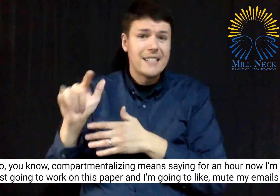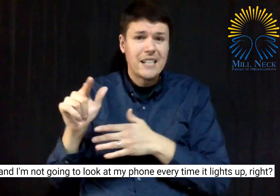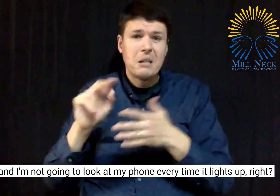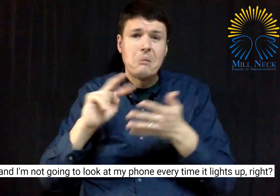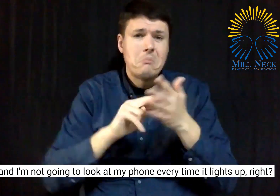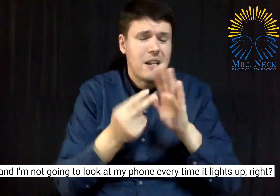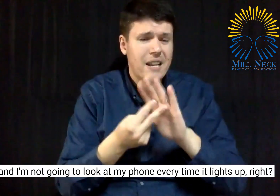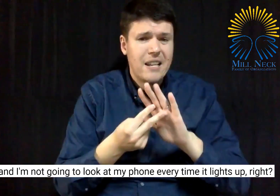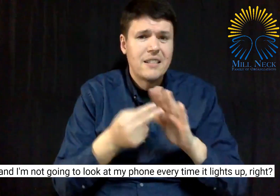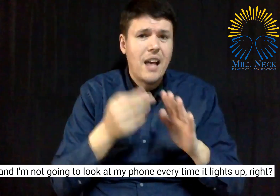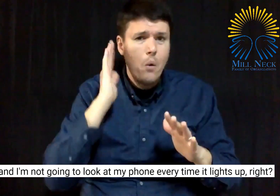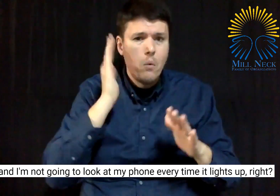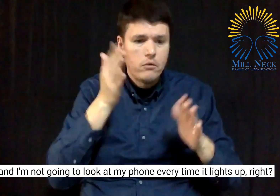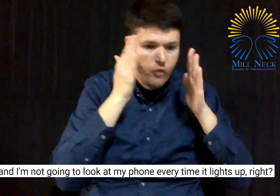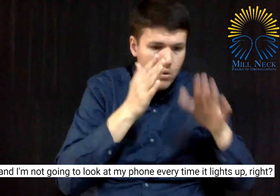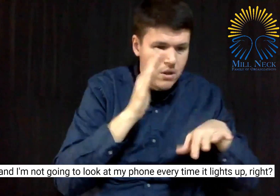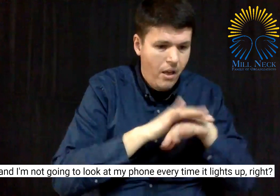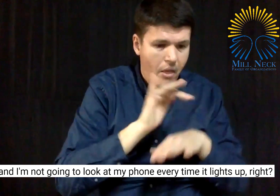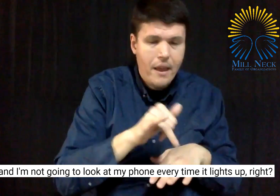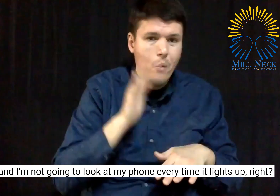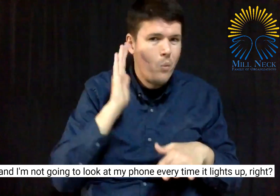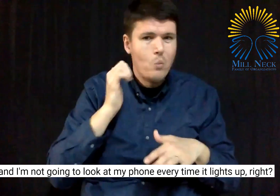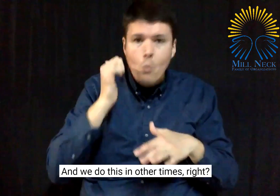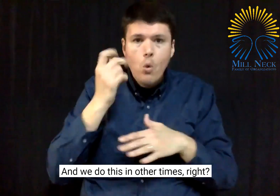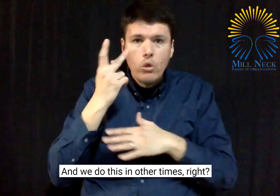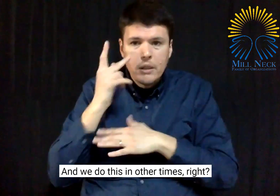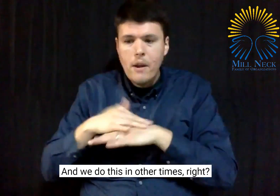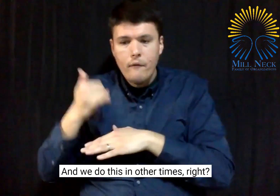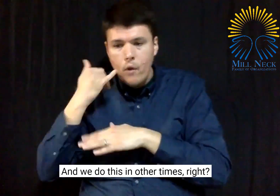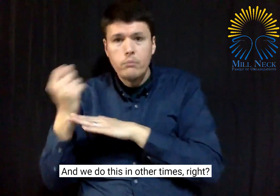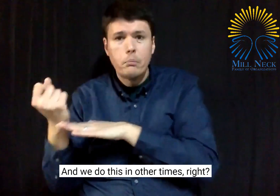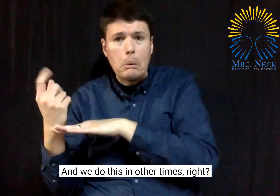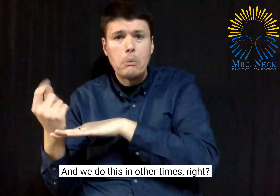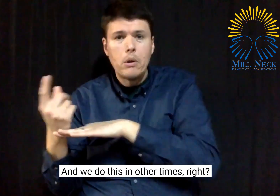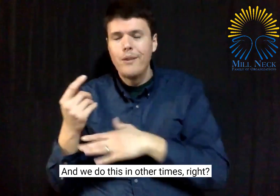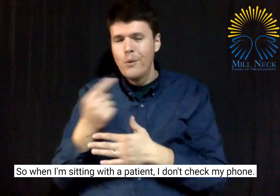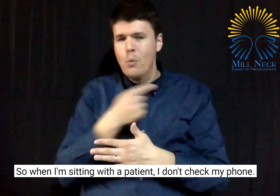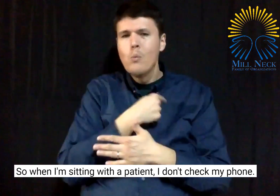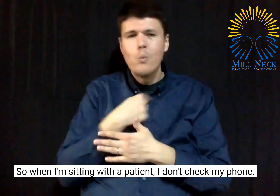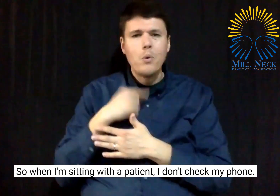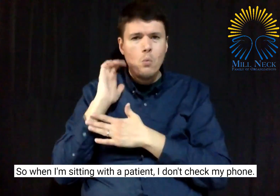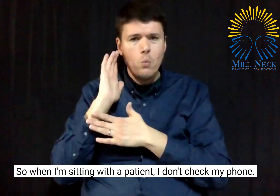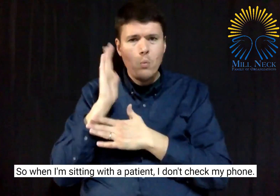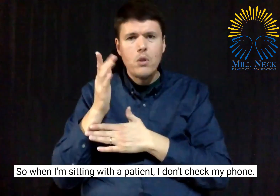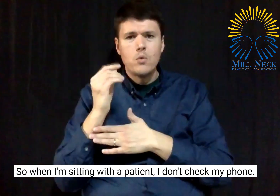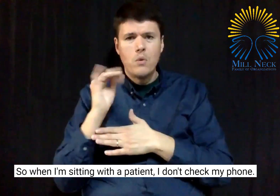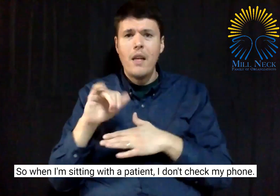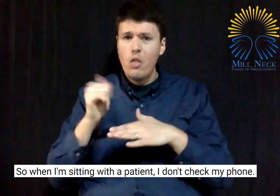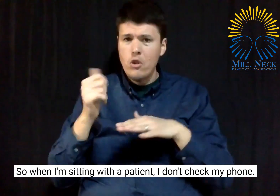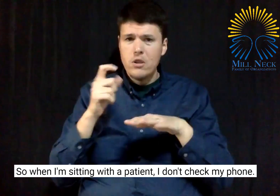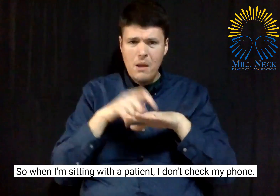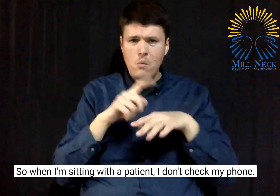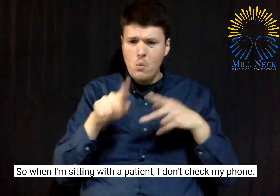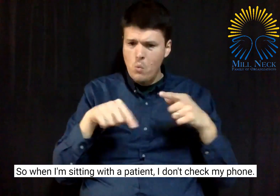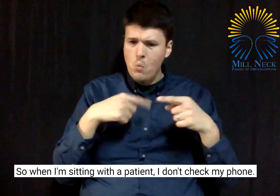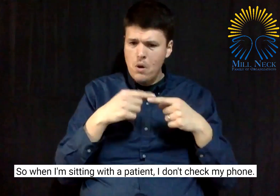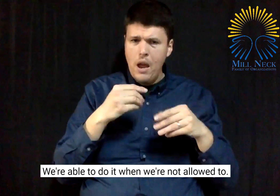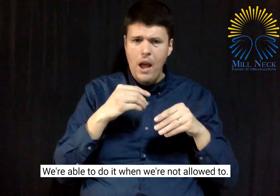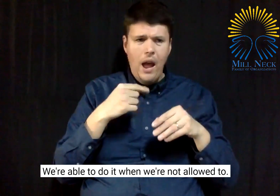and I'm not going to look at my phone every time it lights up, right? And we do this in other times, right? So when I'm sitting with a patient, I don't check my phone, right? We're able